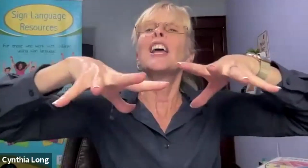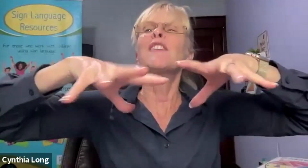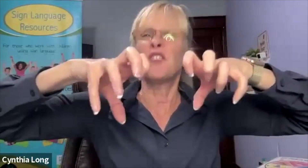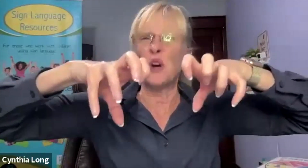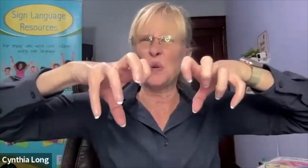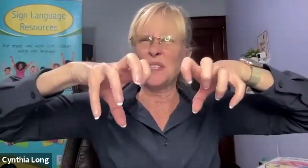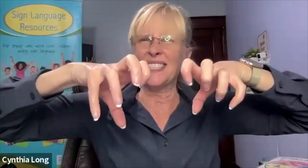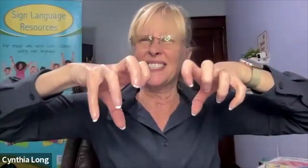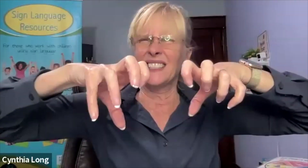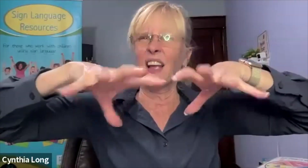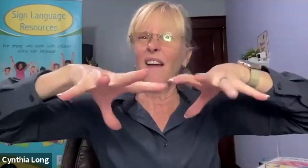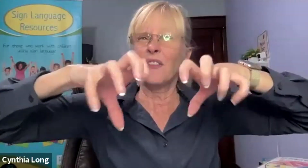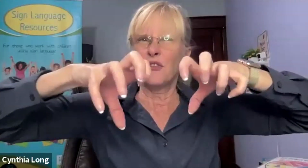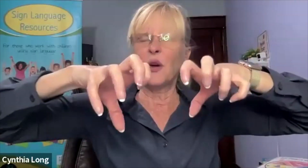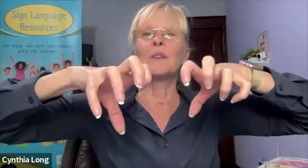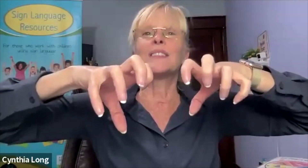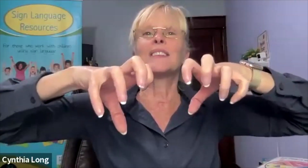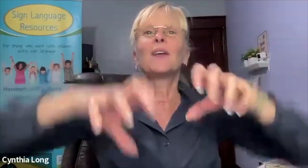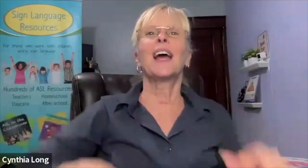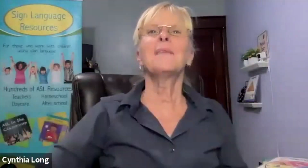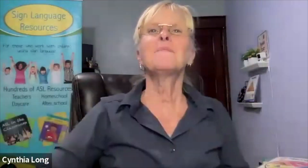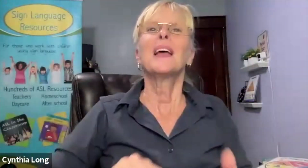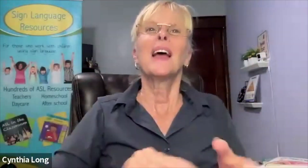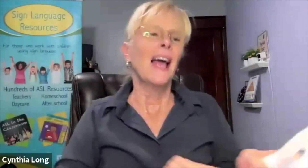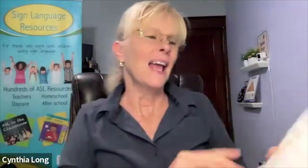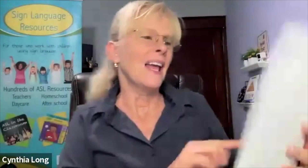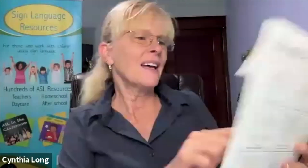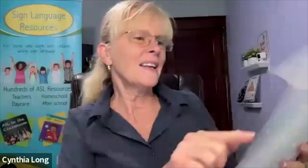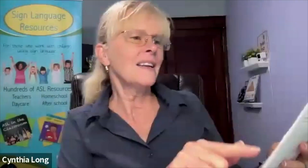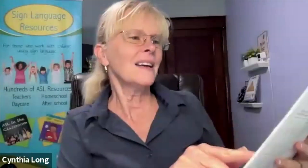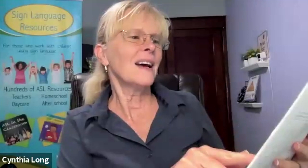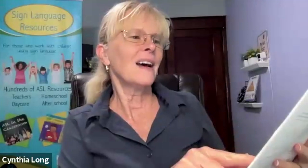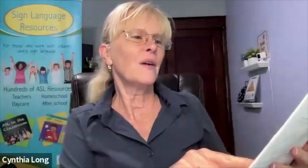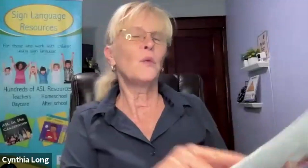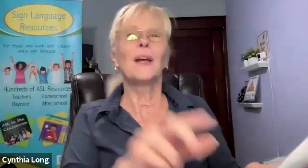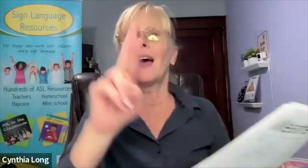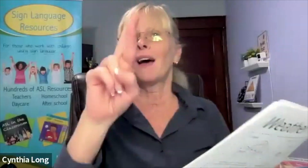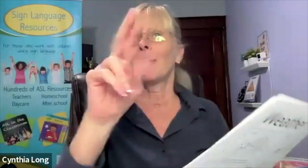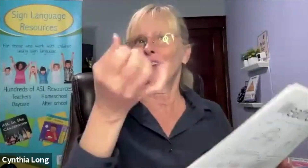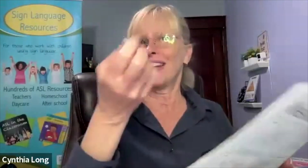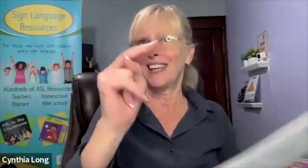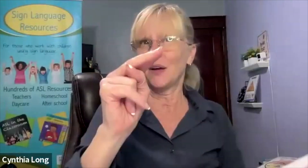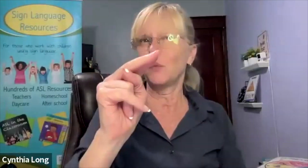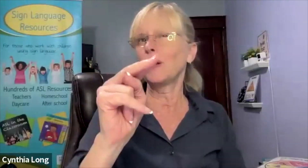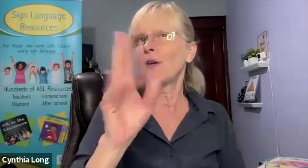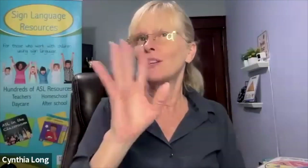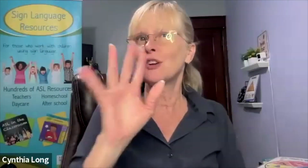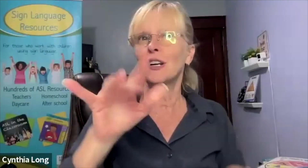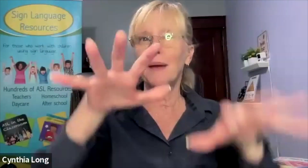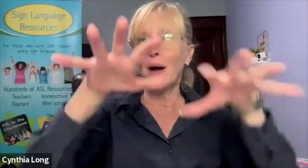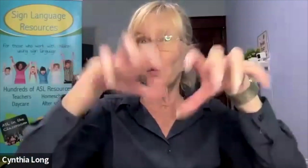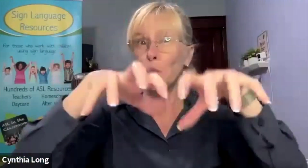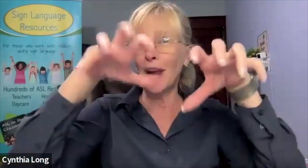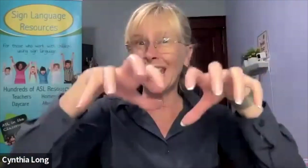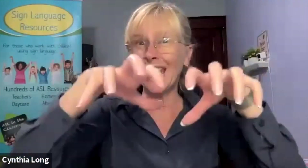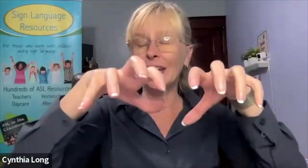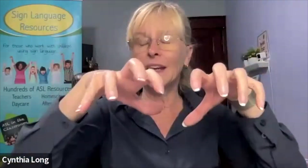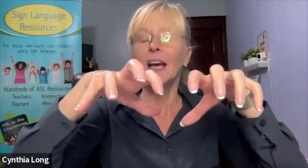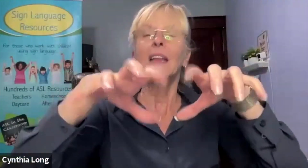It froze. Okay. And we have, again, we already talked about rain. The